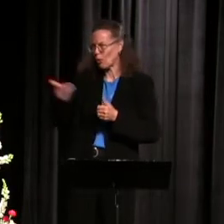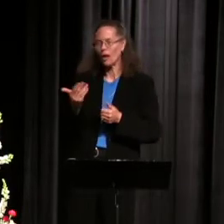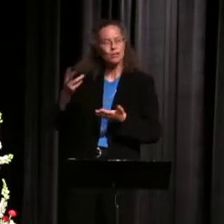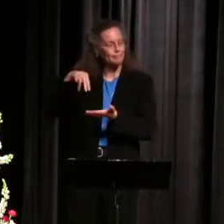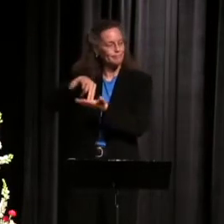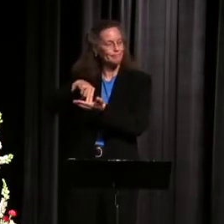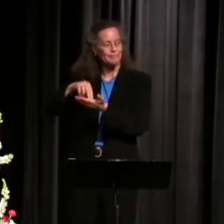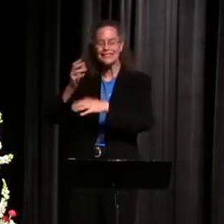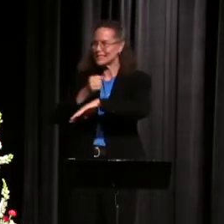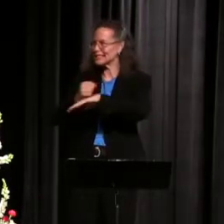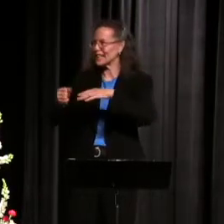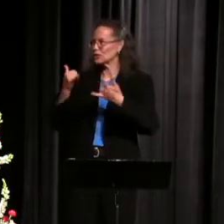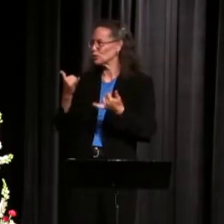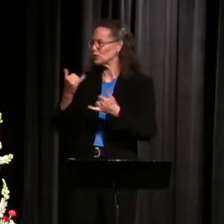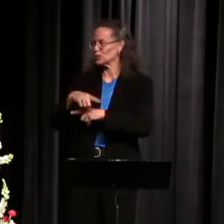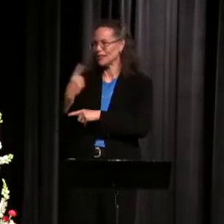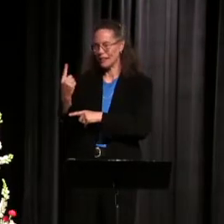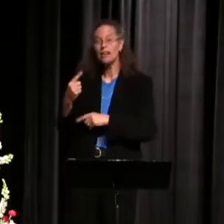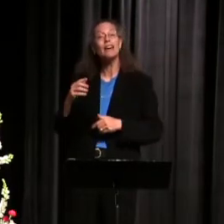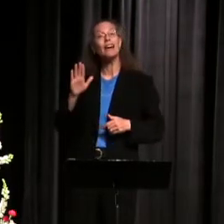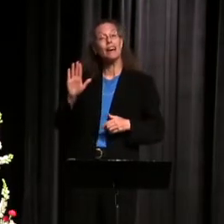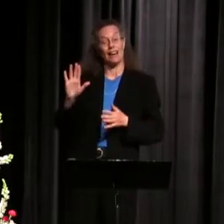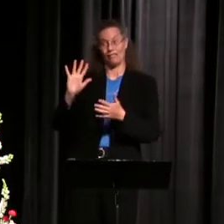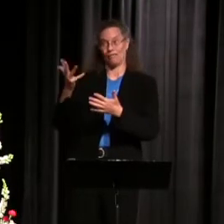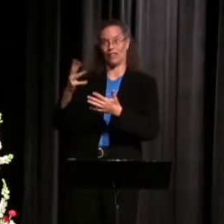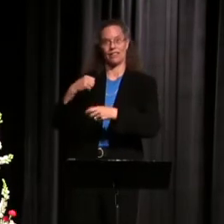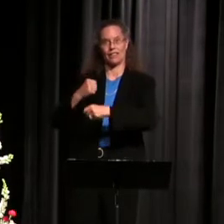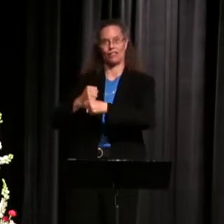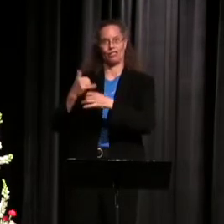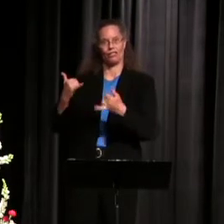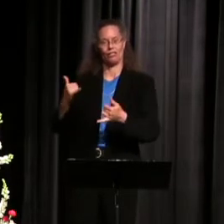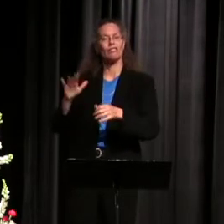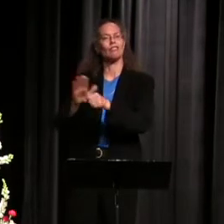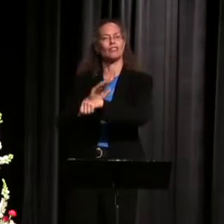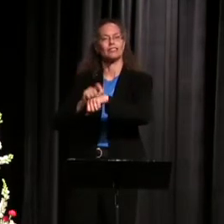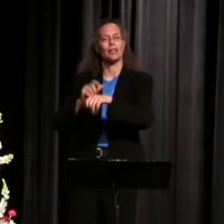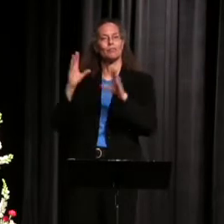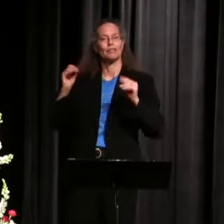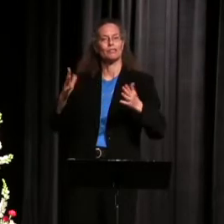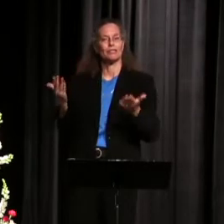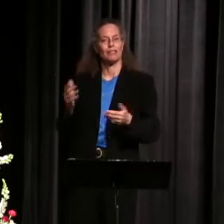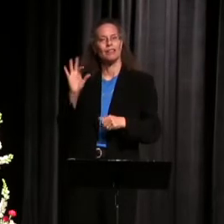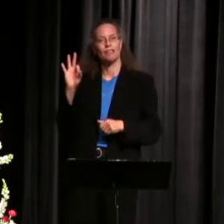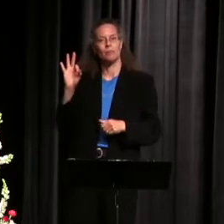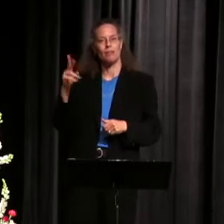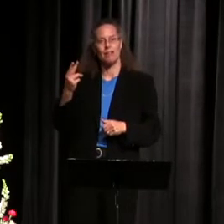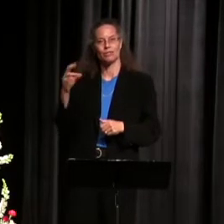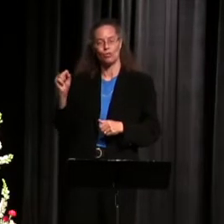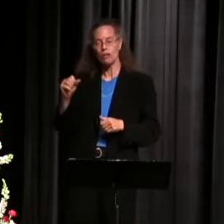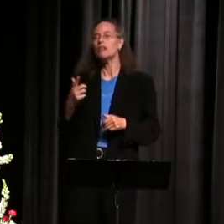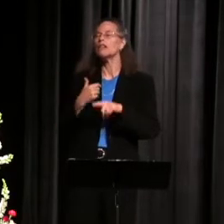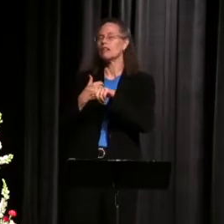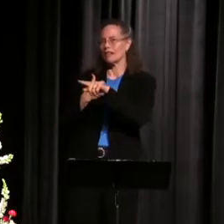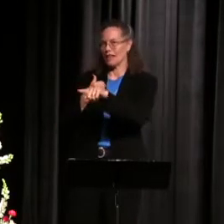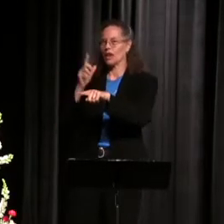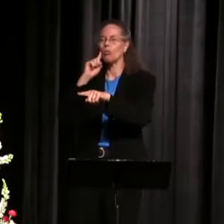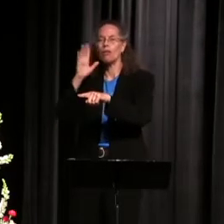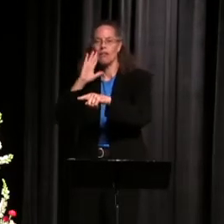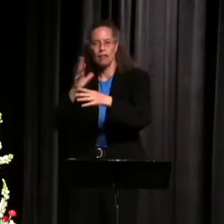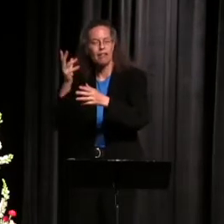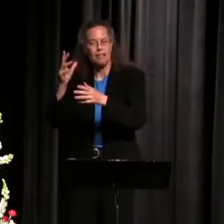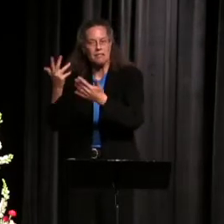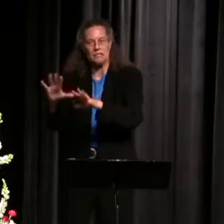stage today. Now being in his fifth year as a full-time teacher at Fairport, he has been able to make connections with students that he will cherish